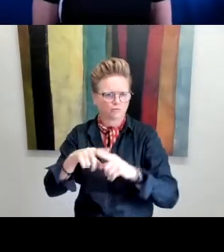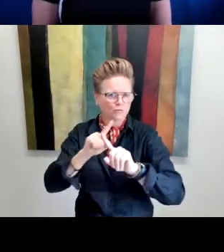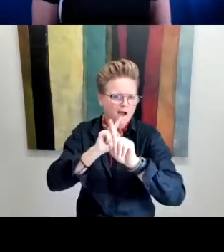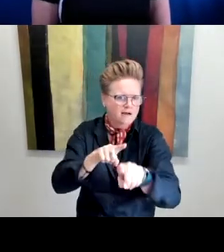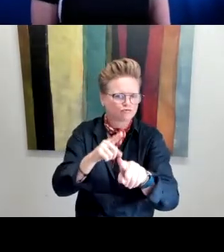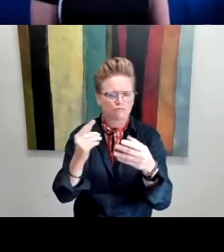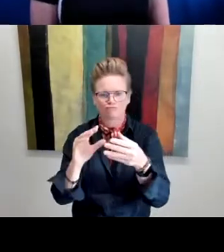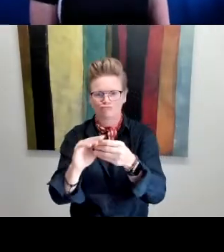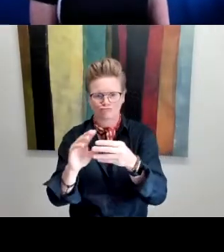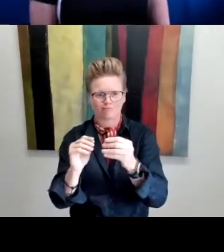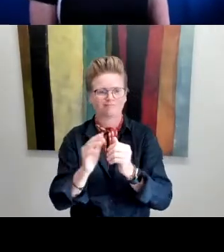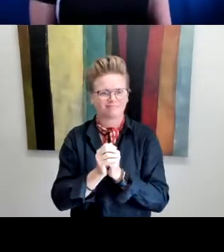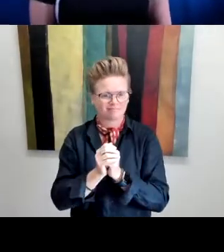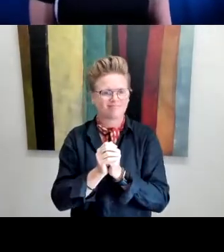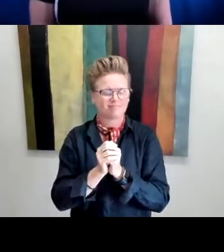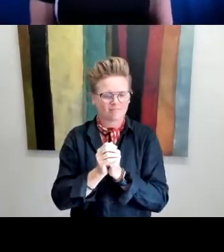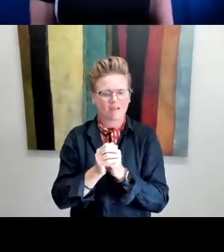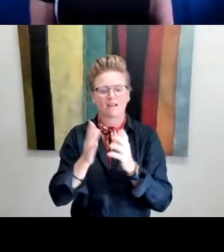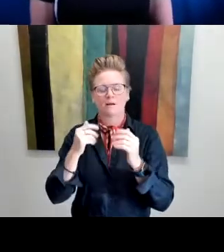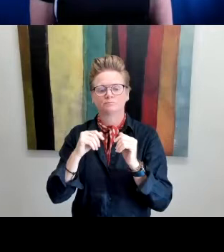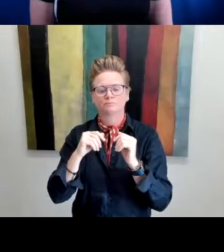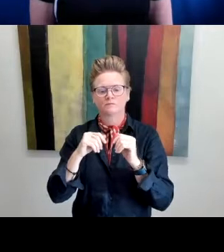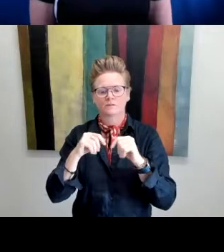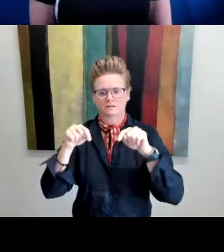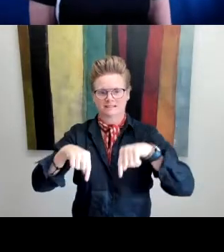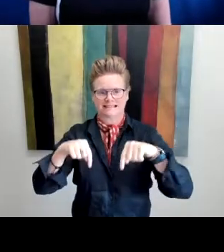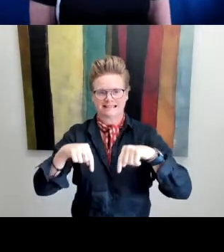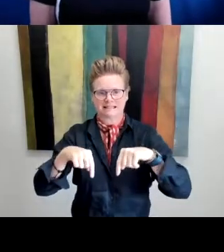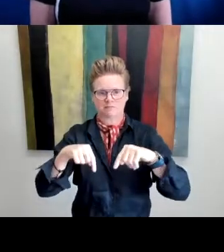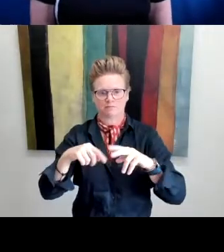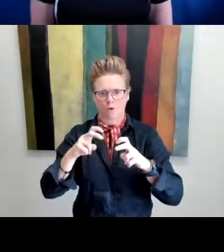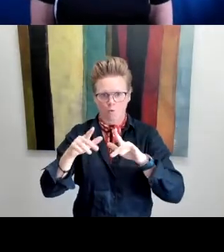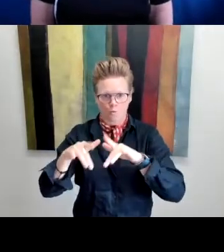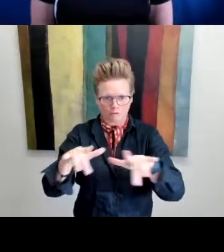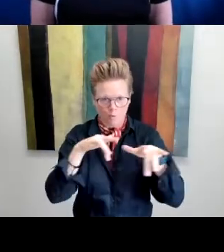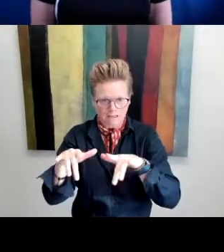the presenters to answer those comments.